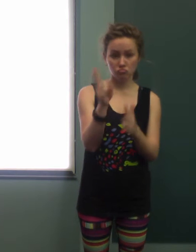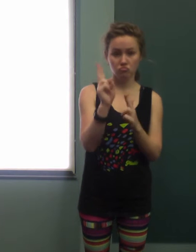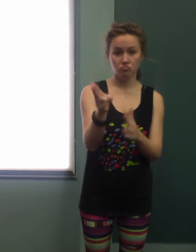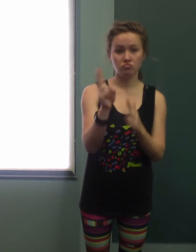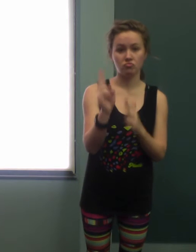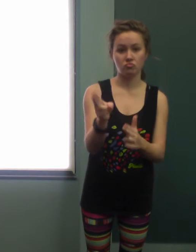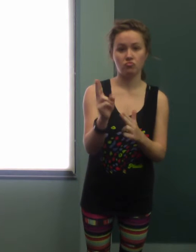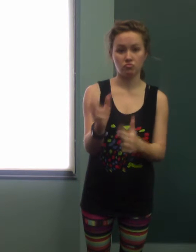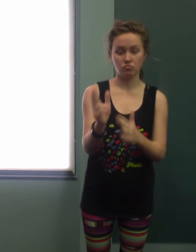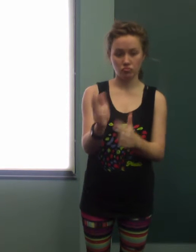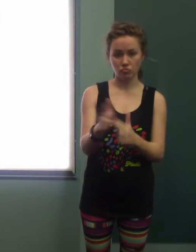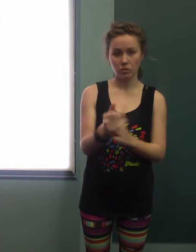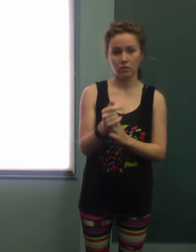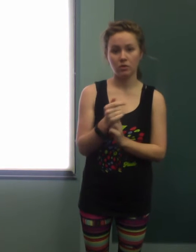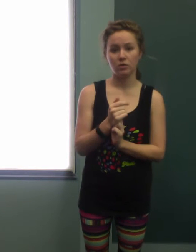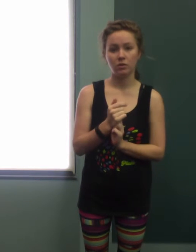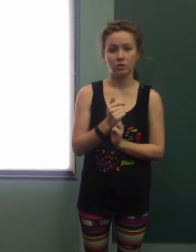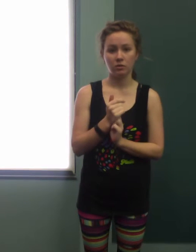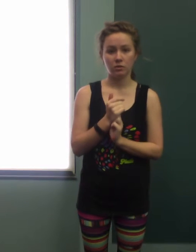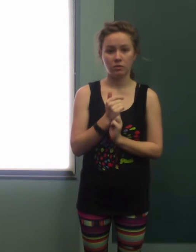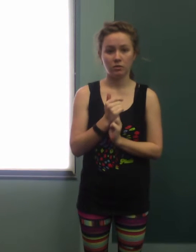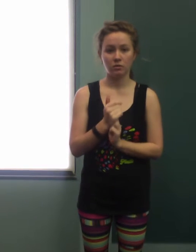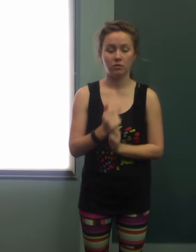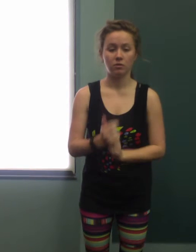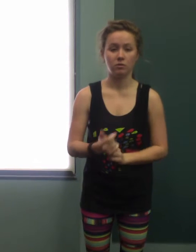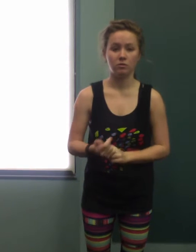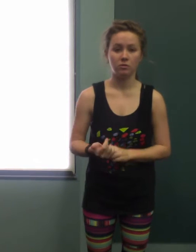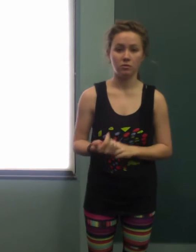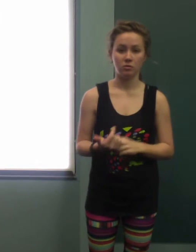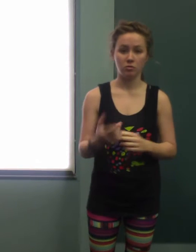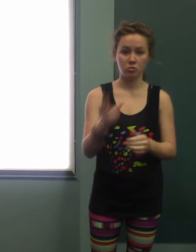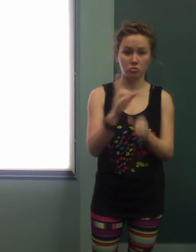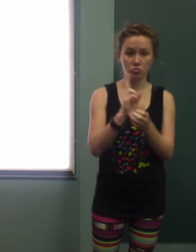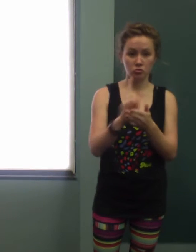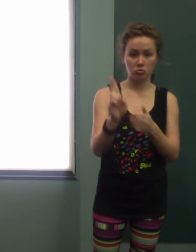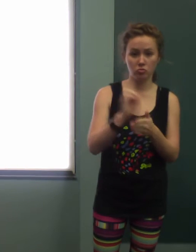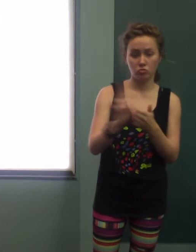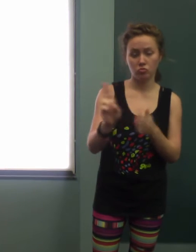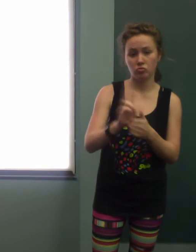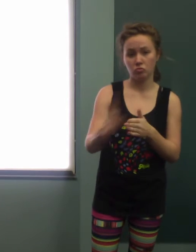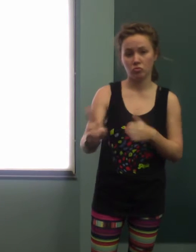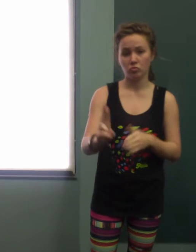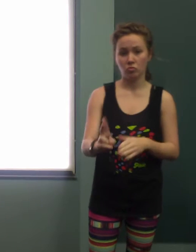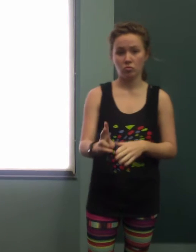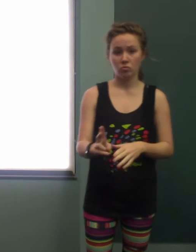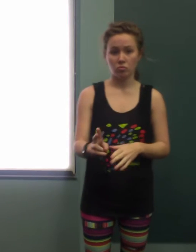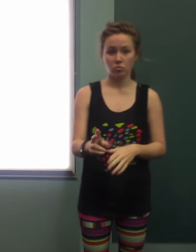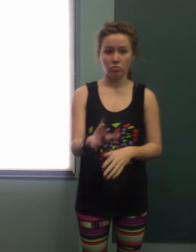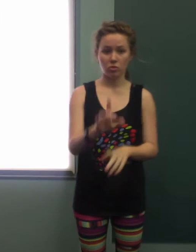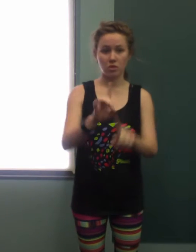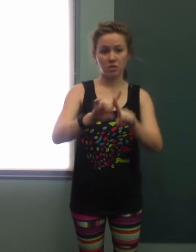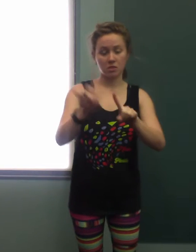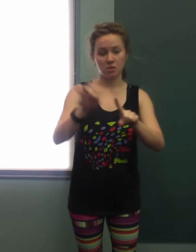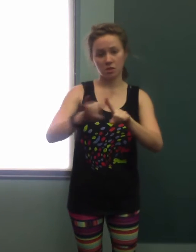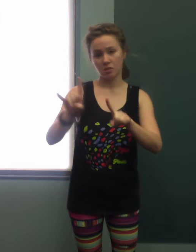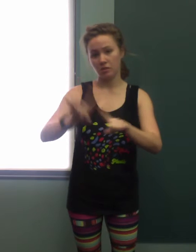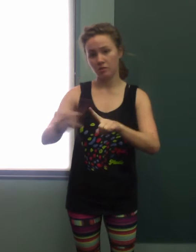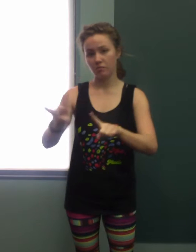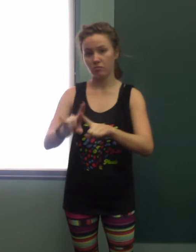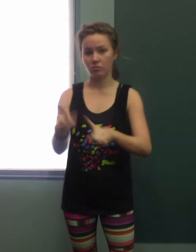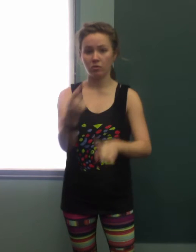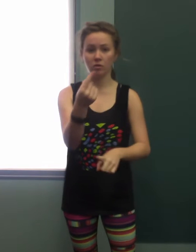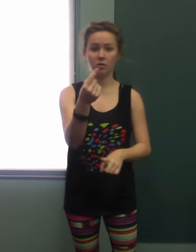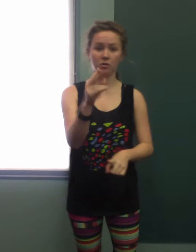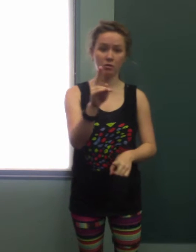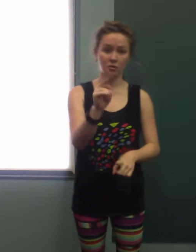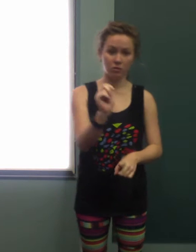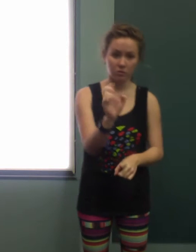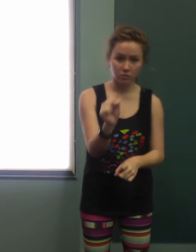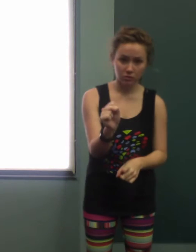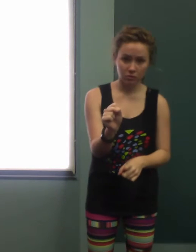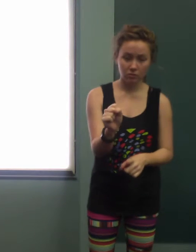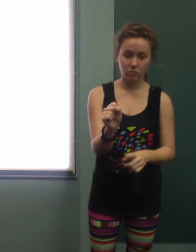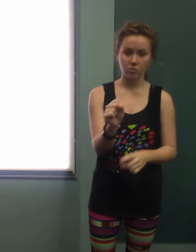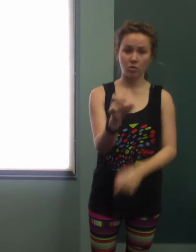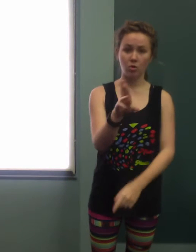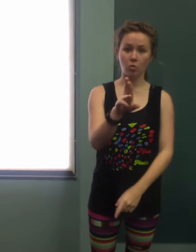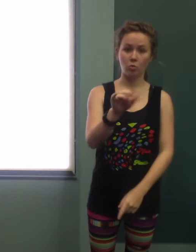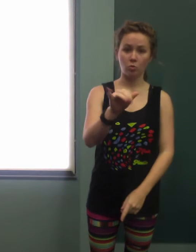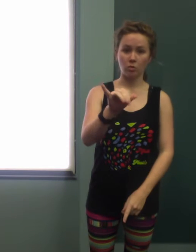ironclad ships, air balloons, submarines, and more. Repeating rifles had been invented prior to the beginning